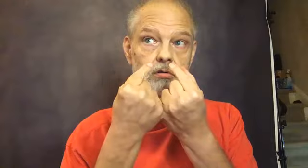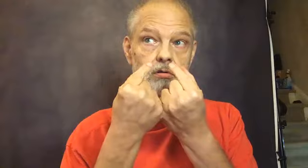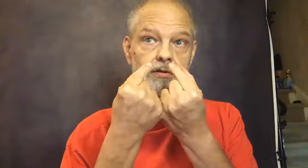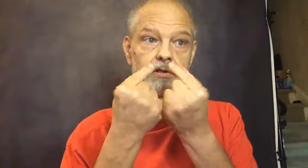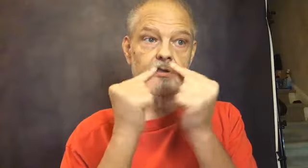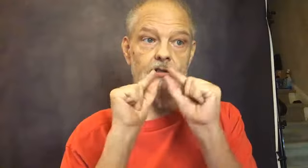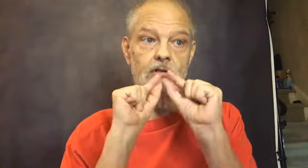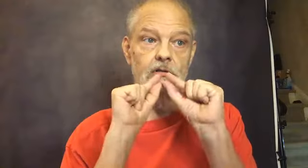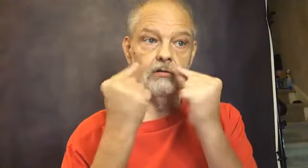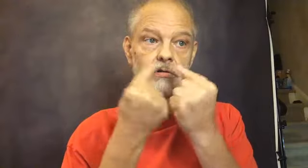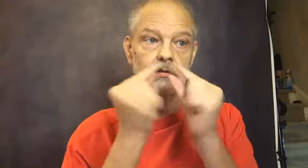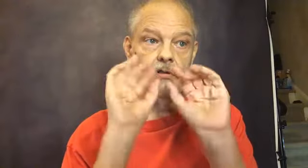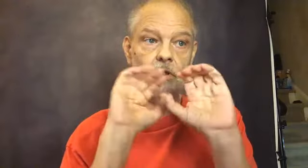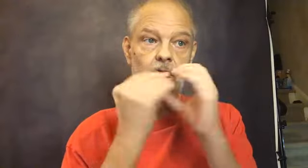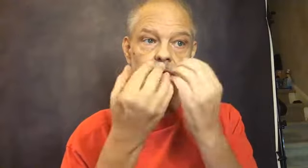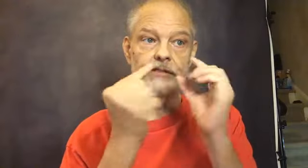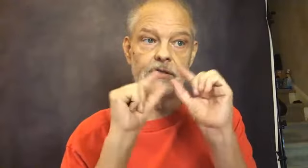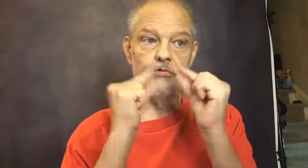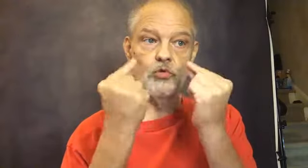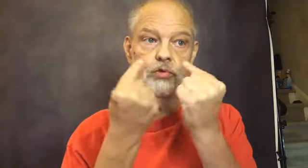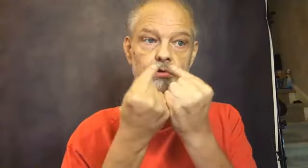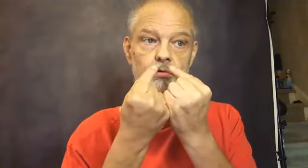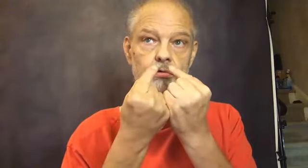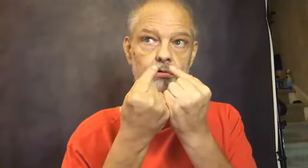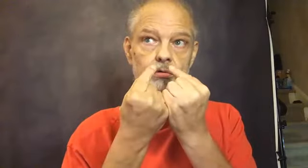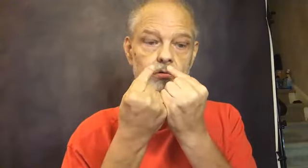I think that's all. Class and group.